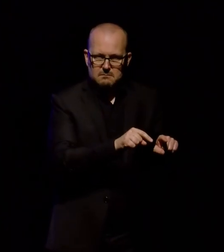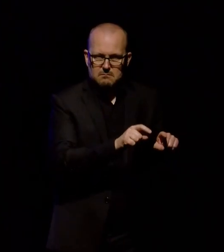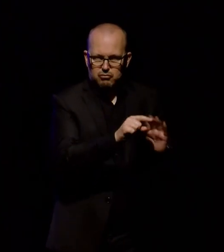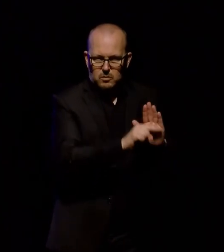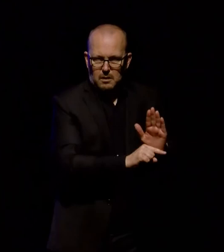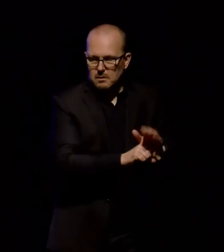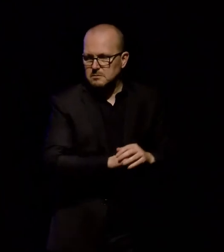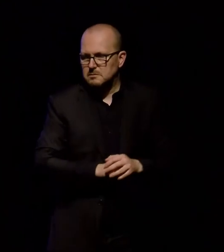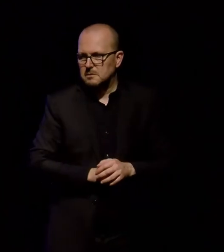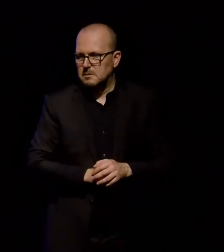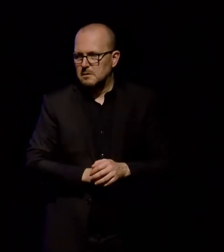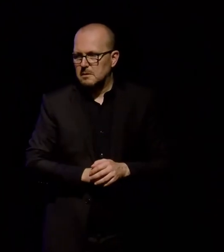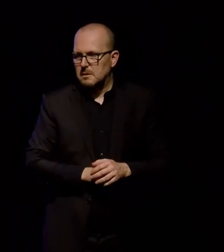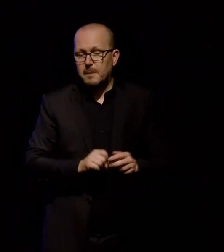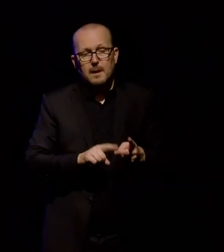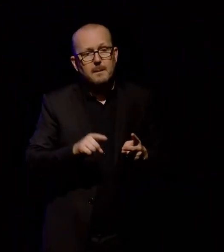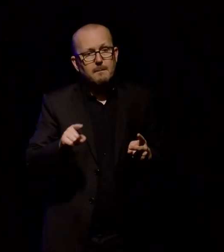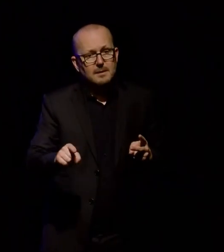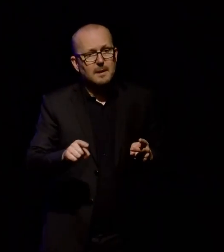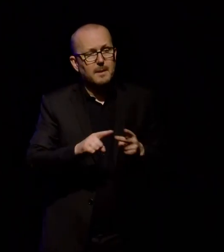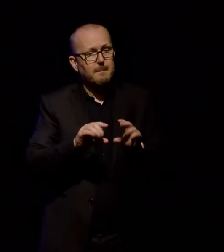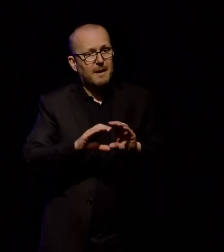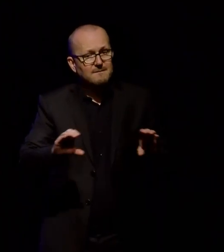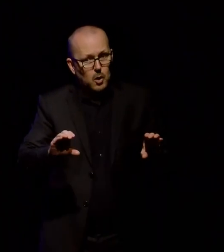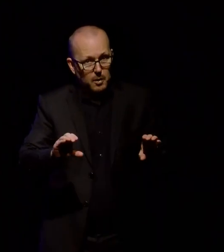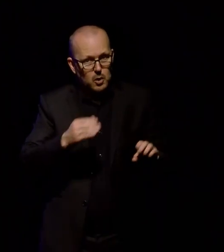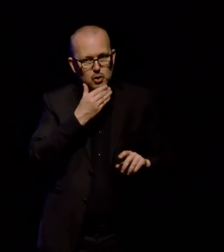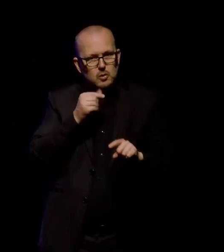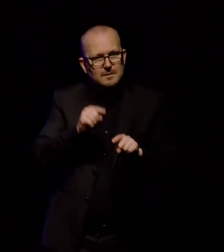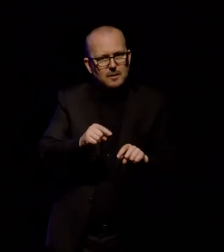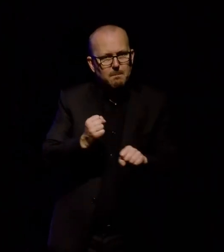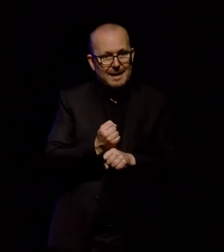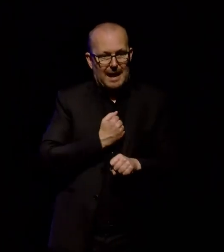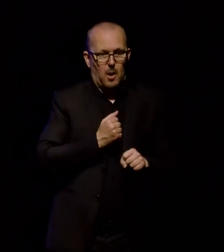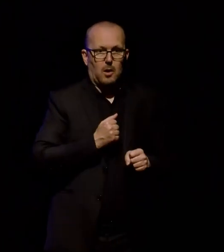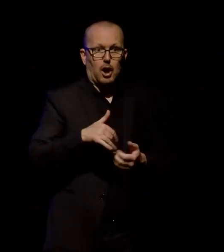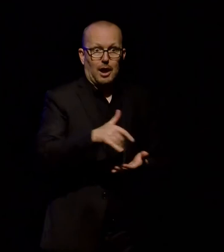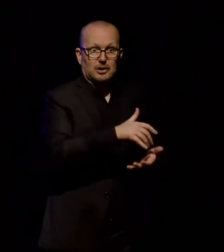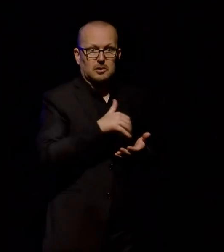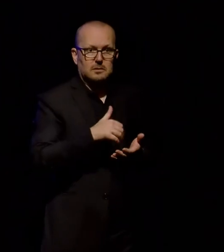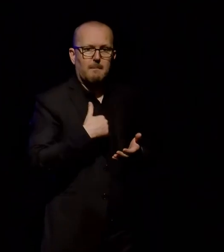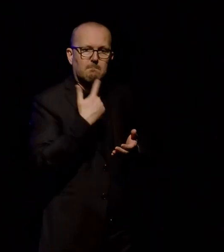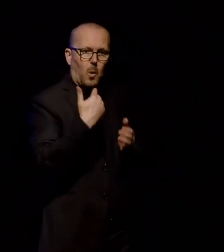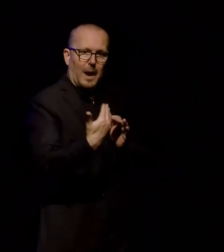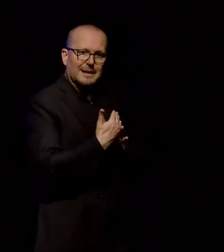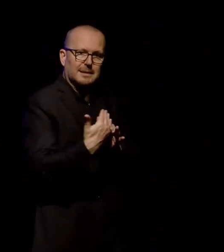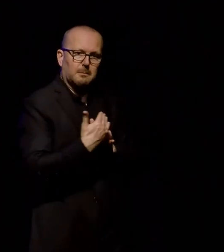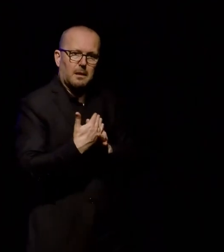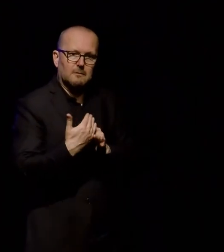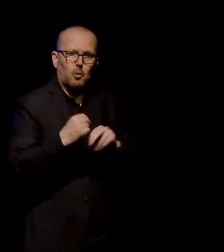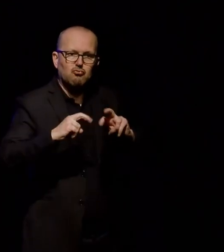platform to make our digital collections more readily available to the research community, so to increase our collaboration